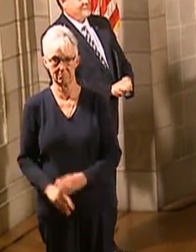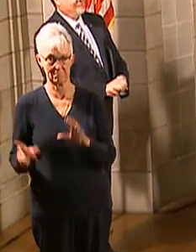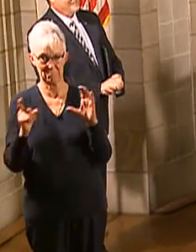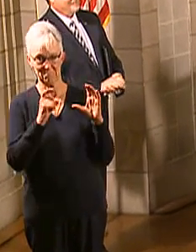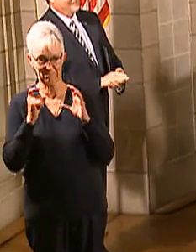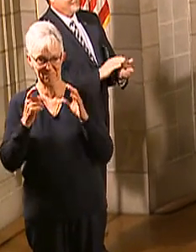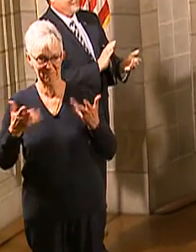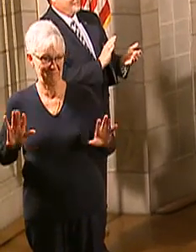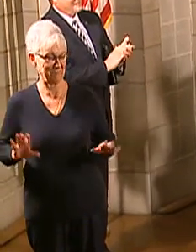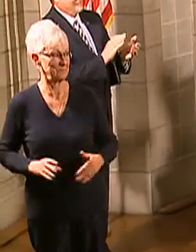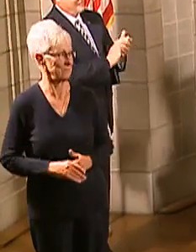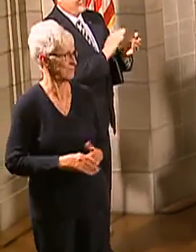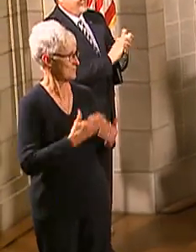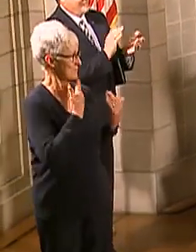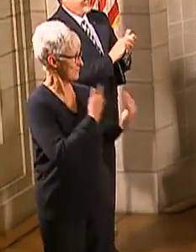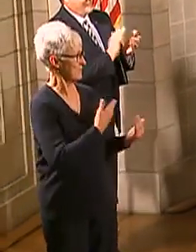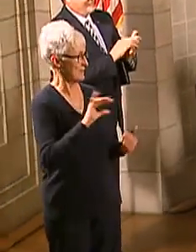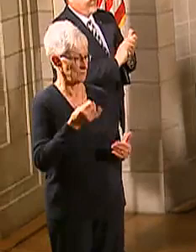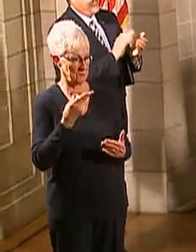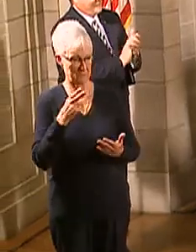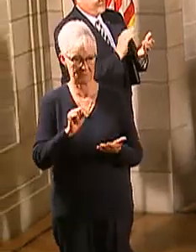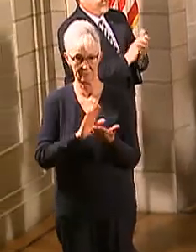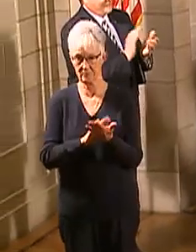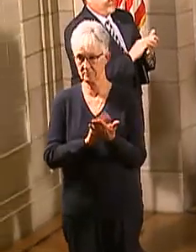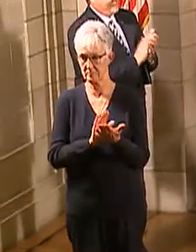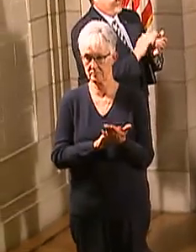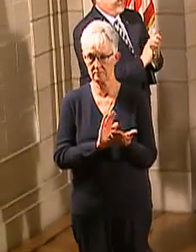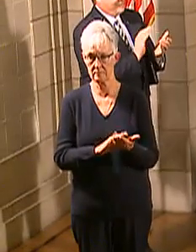All right, great. Thank you very much, John. Appreciate it. Great job.